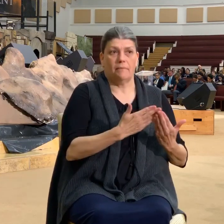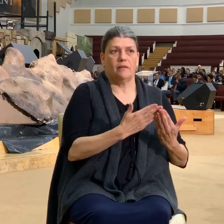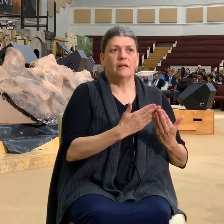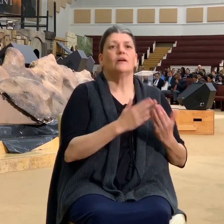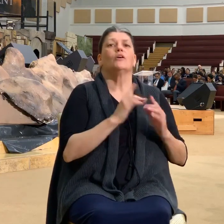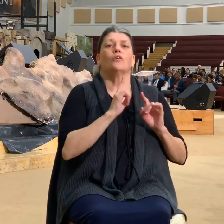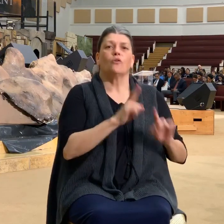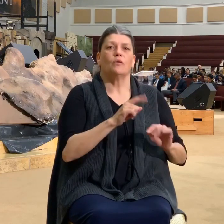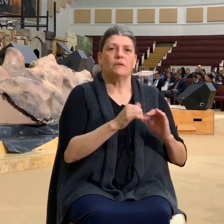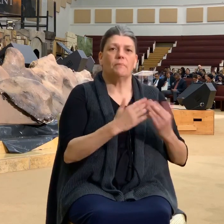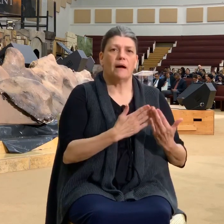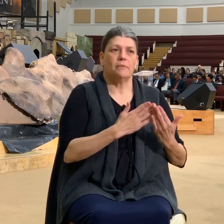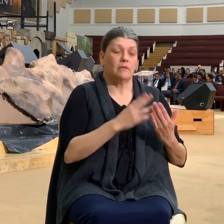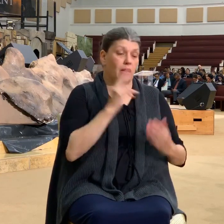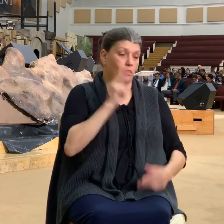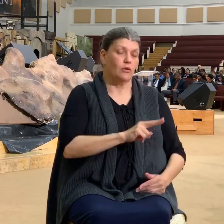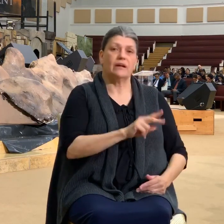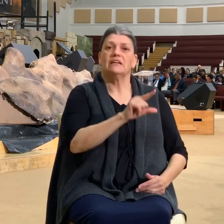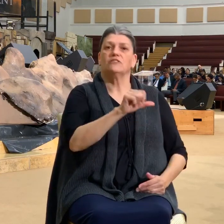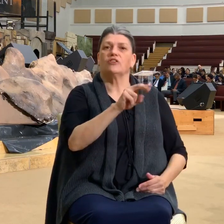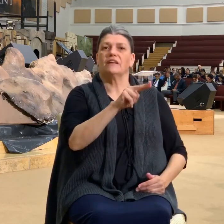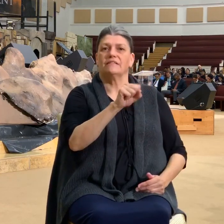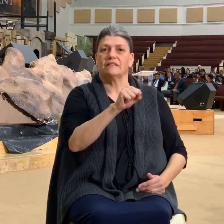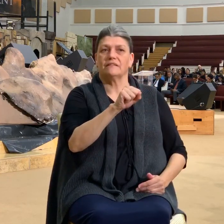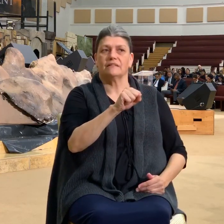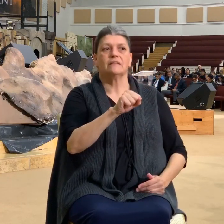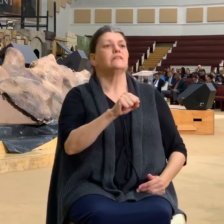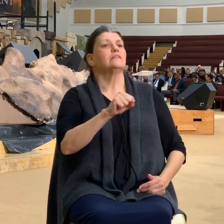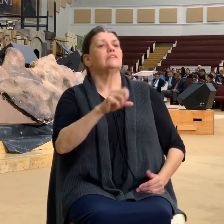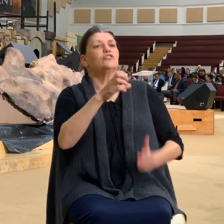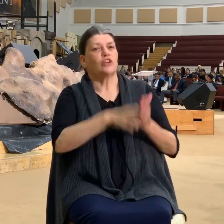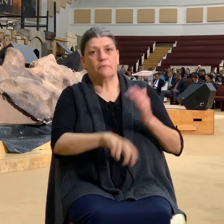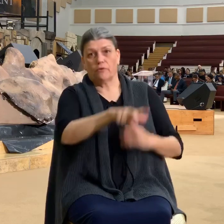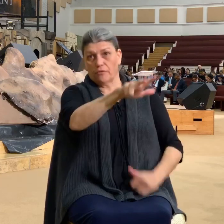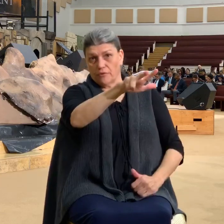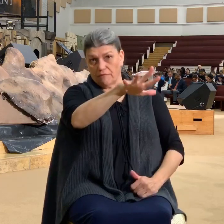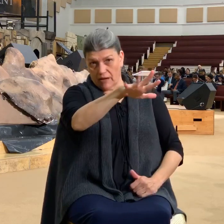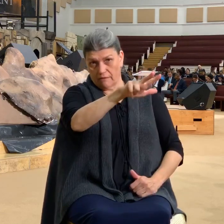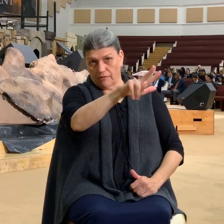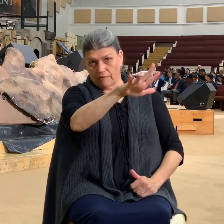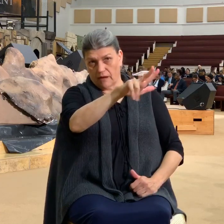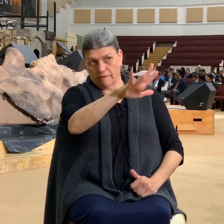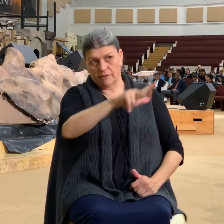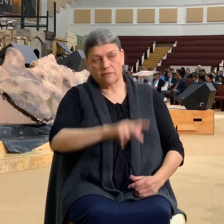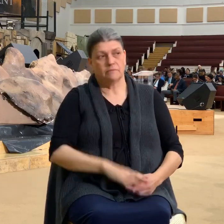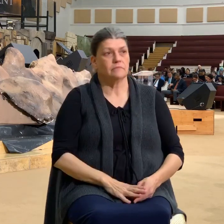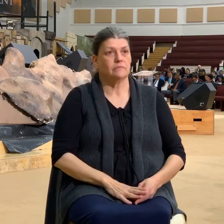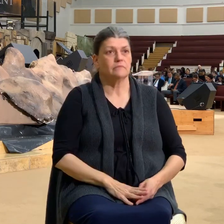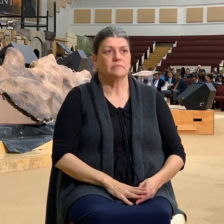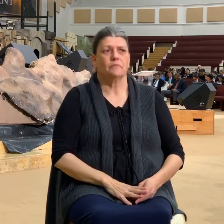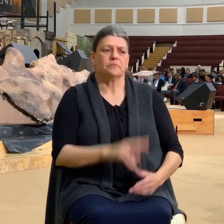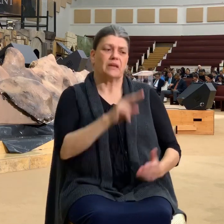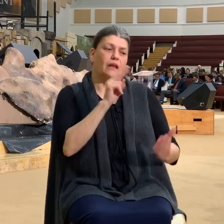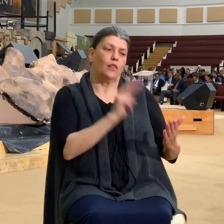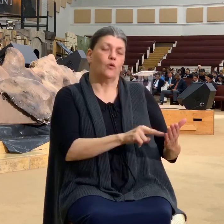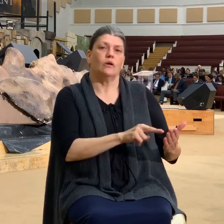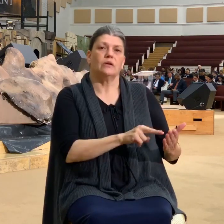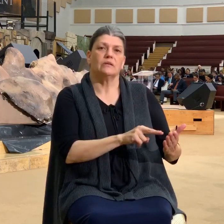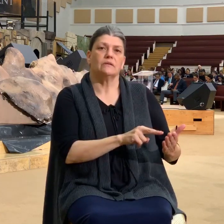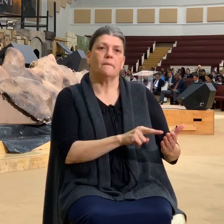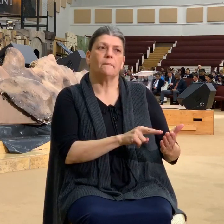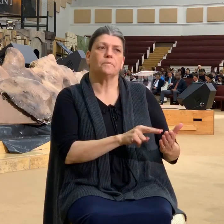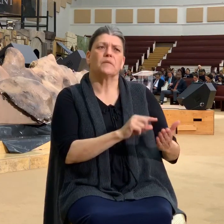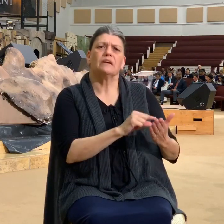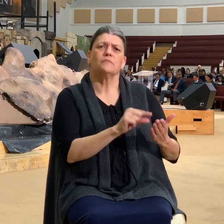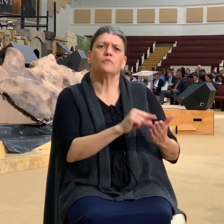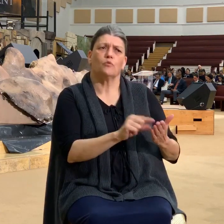in your Bible with me to Genesis chapter 35. And I want you to look at